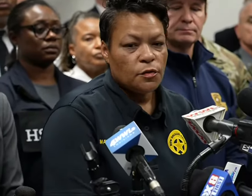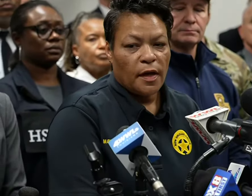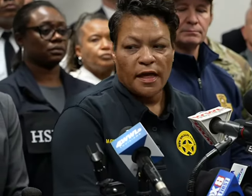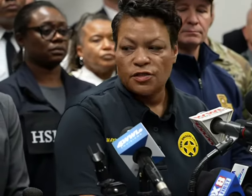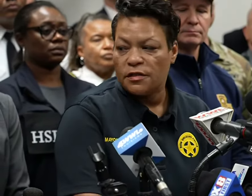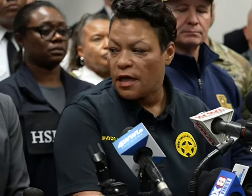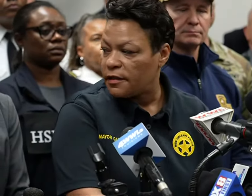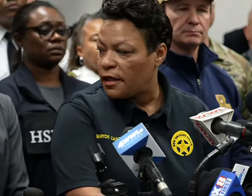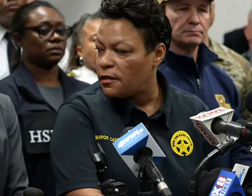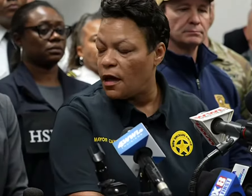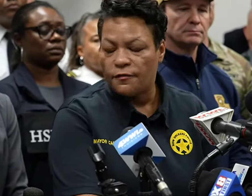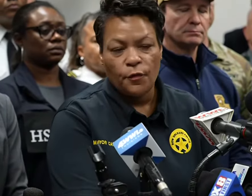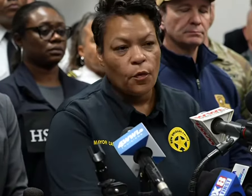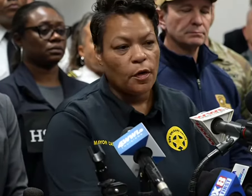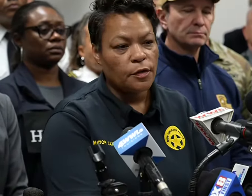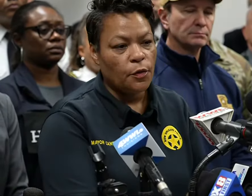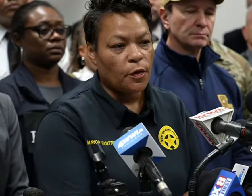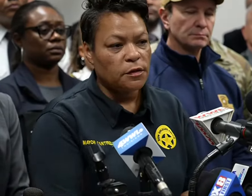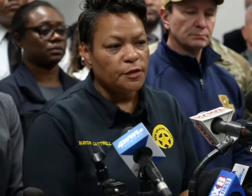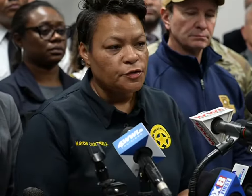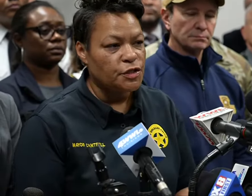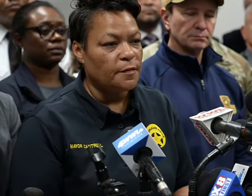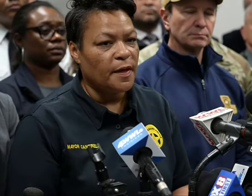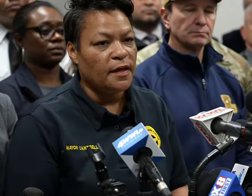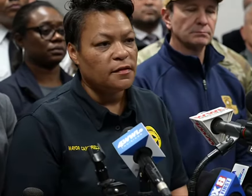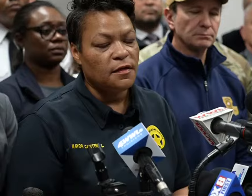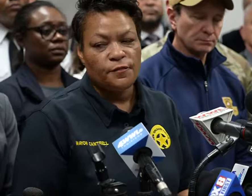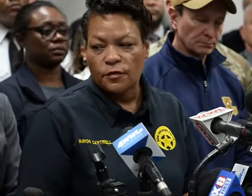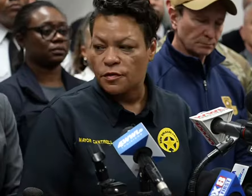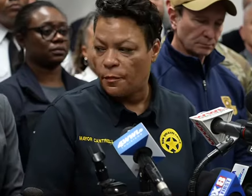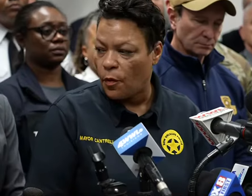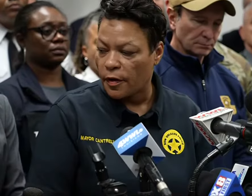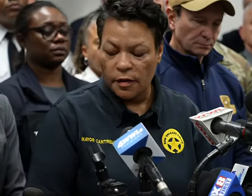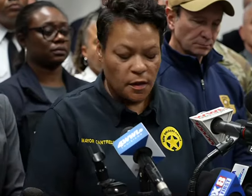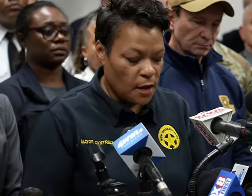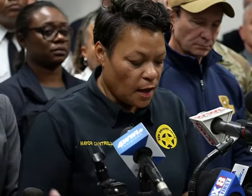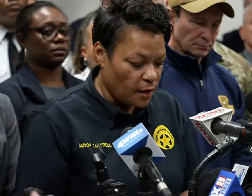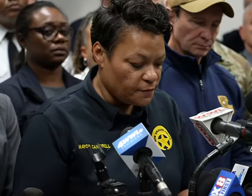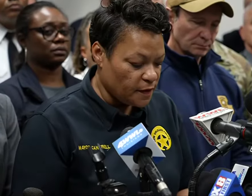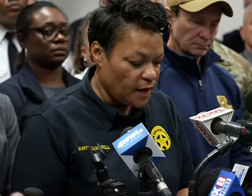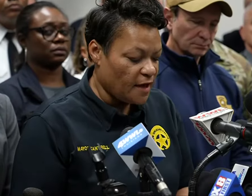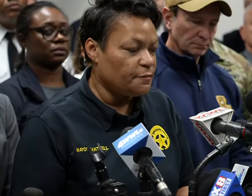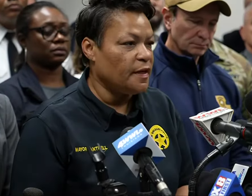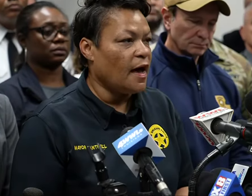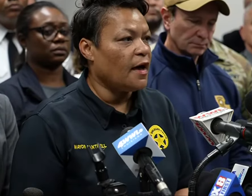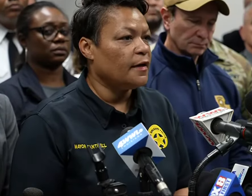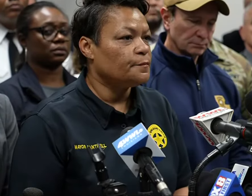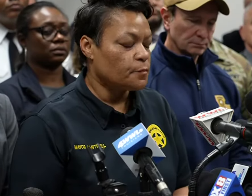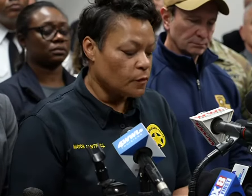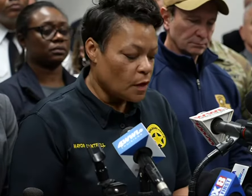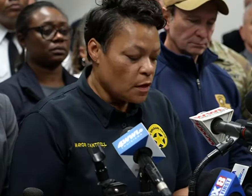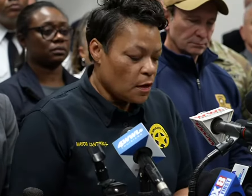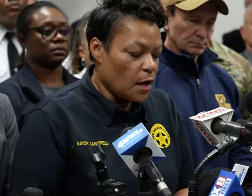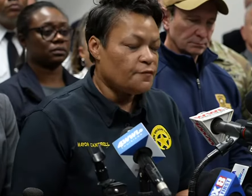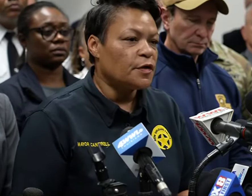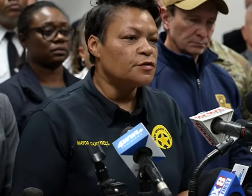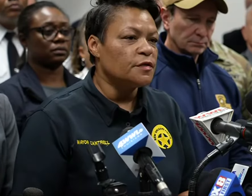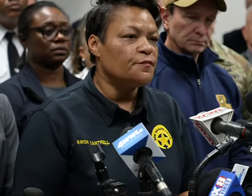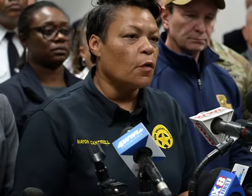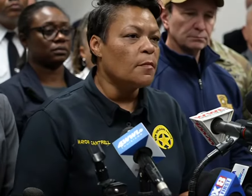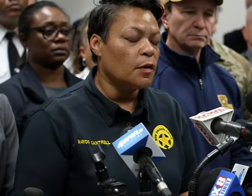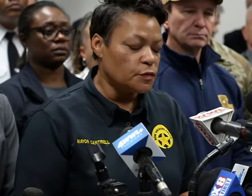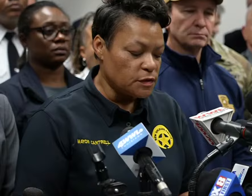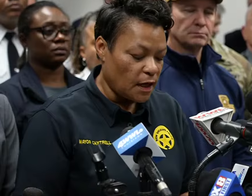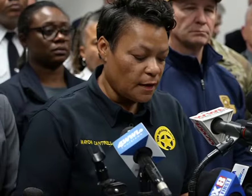Thank you, Agent Duncan, for your leadership and the full support of the FBI. First